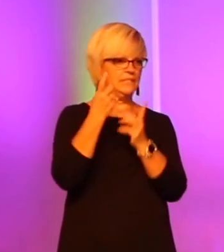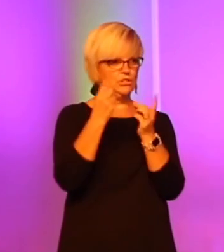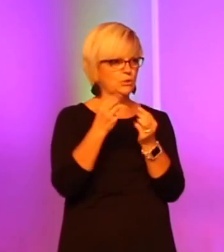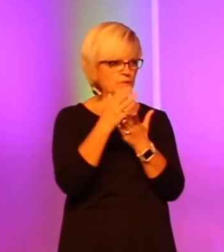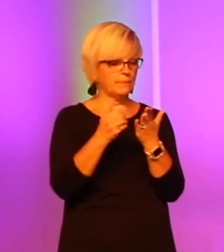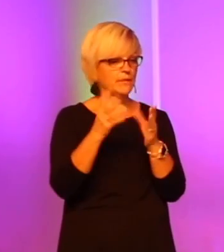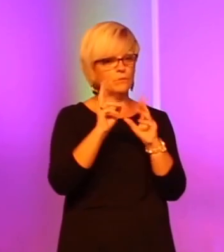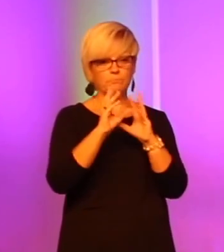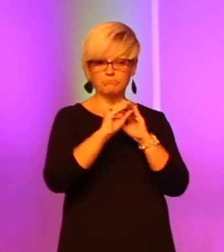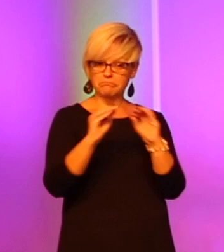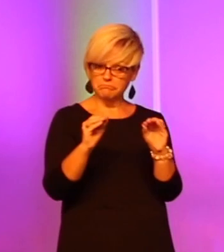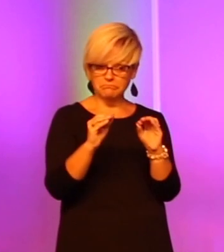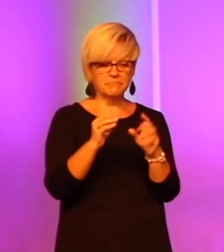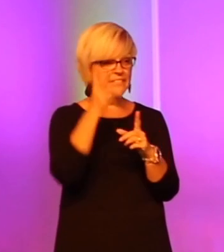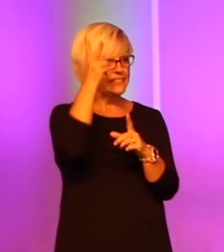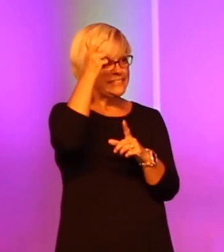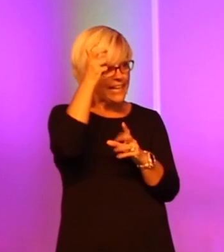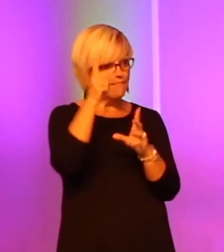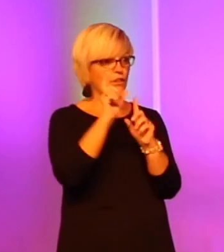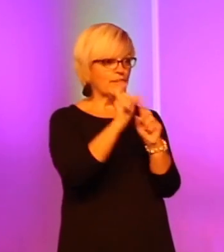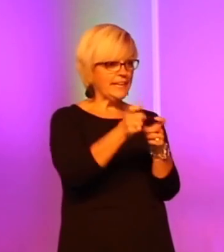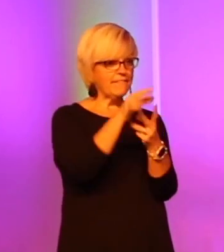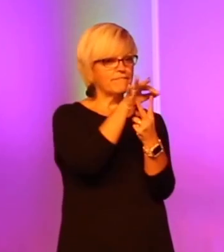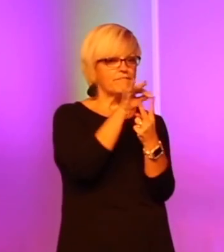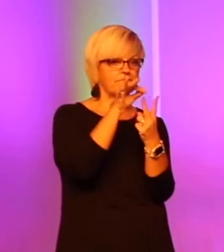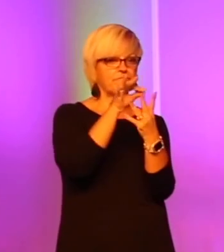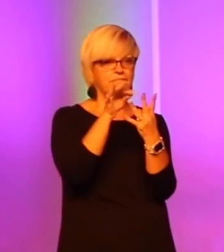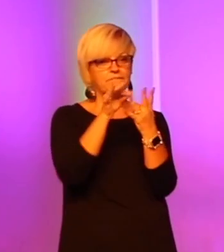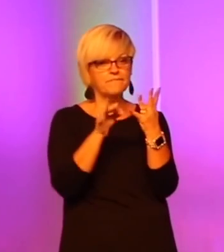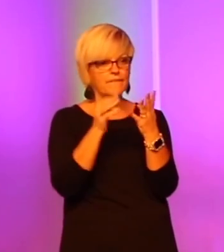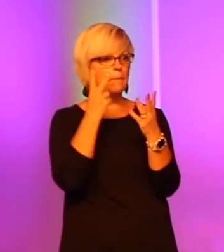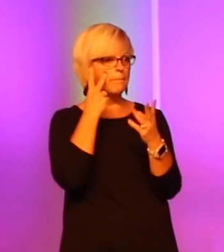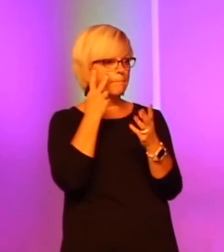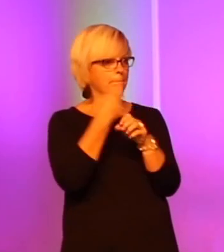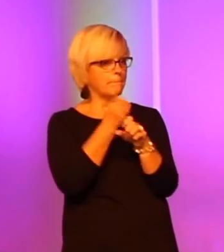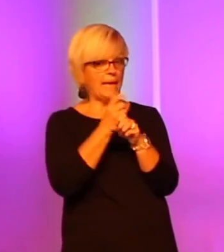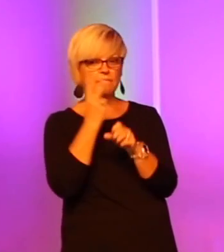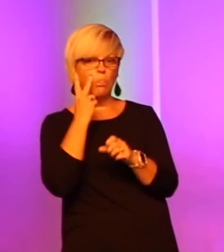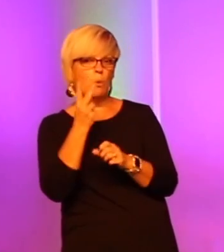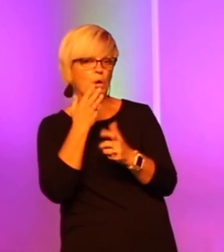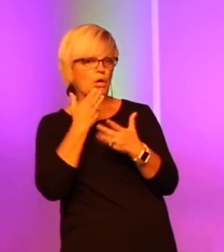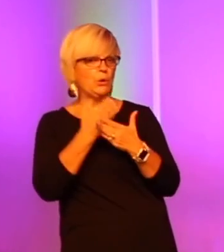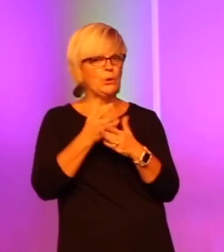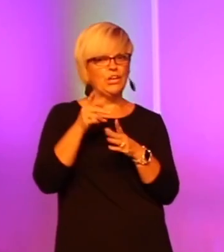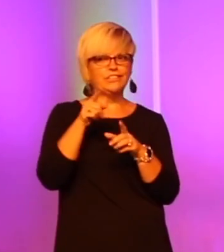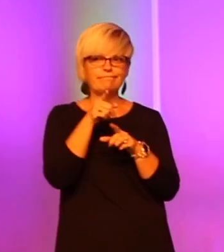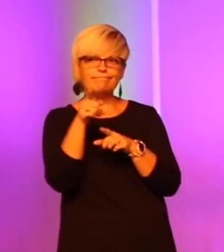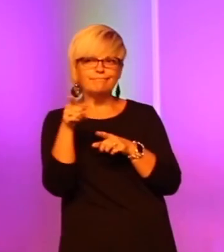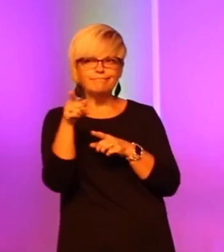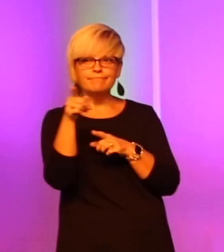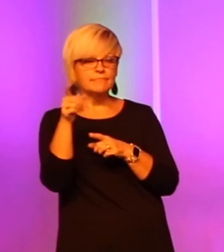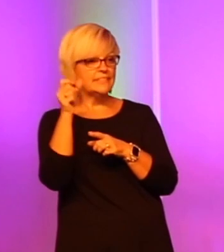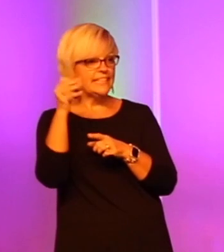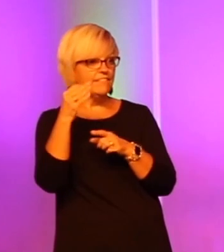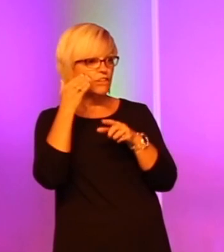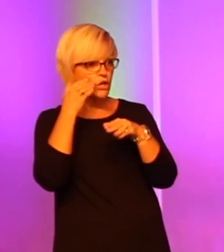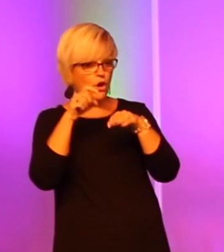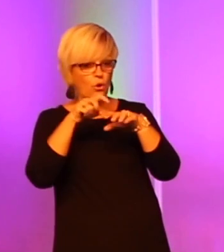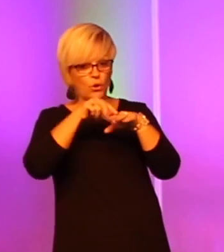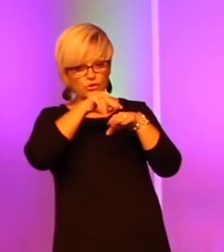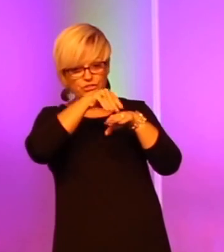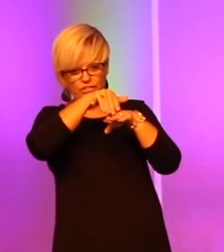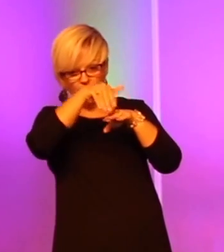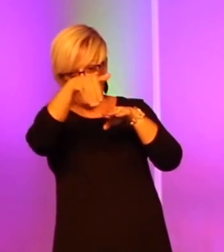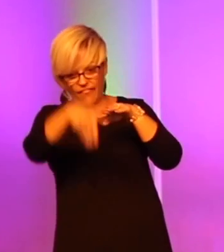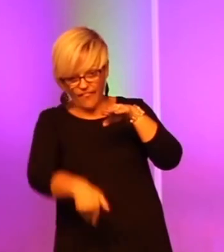with options. He makes it look so enticing to go down this route when he knows it's a cliff, you're going to die when you fall